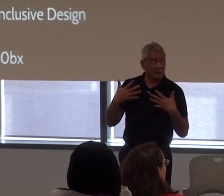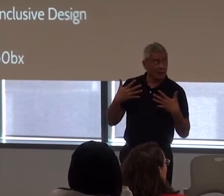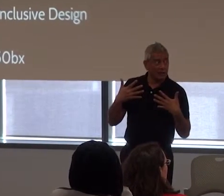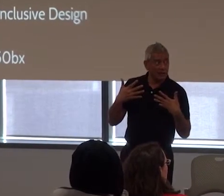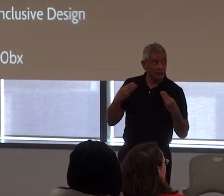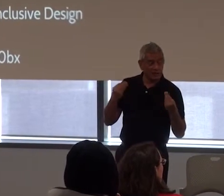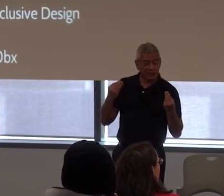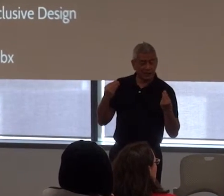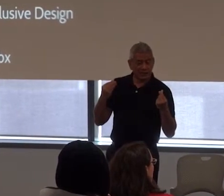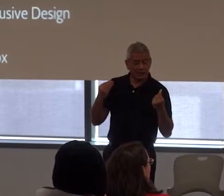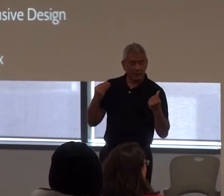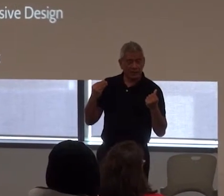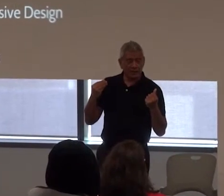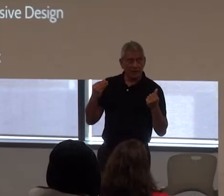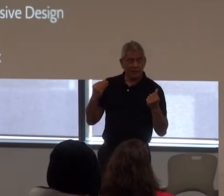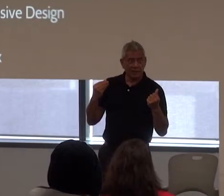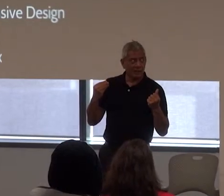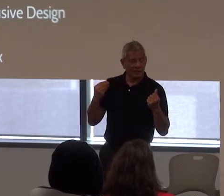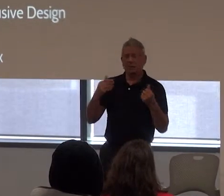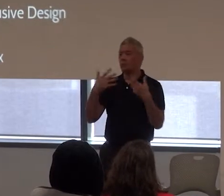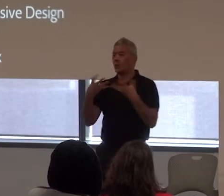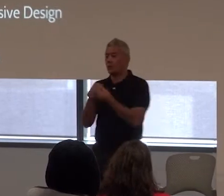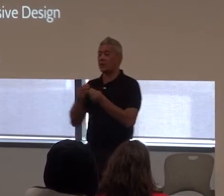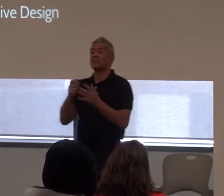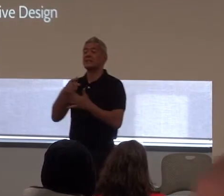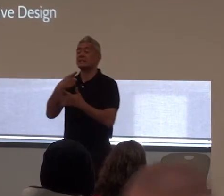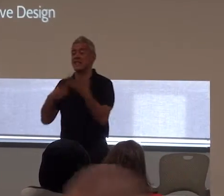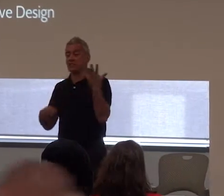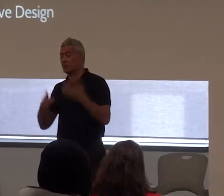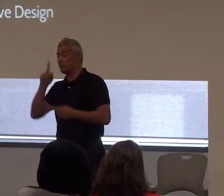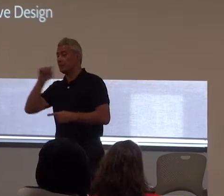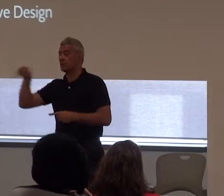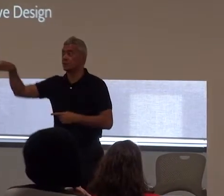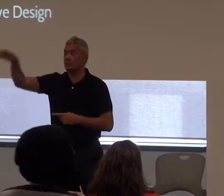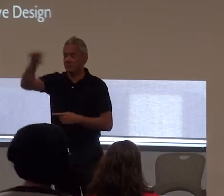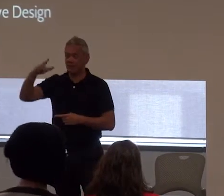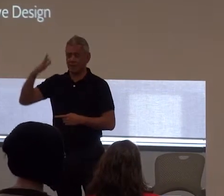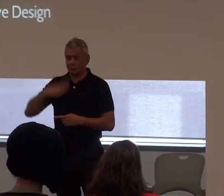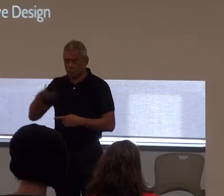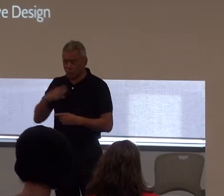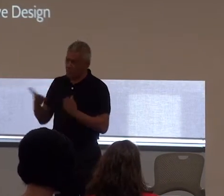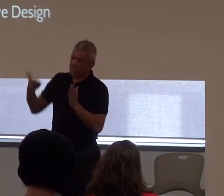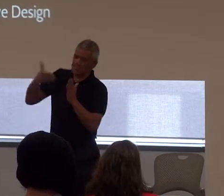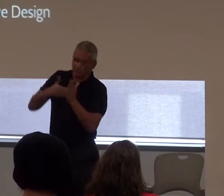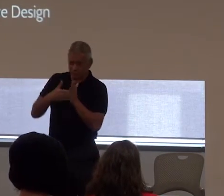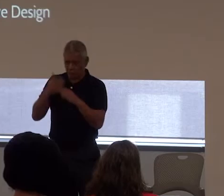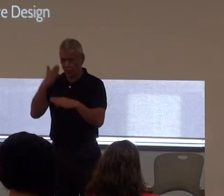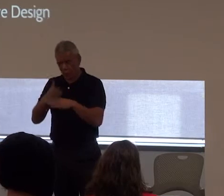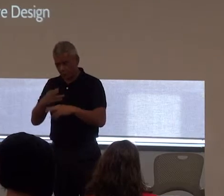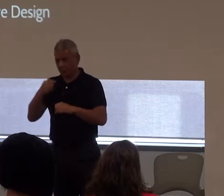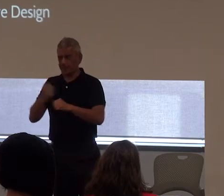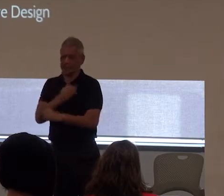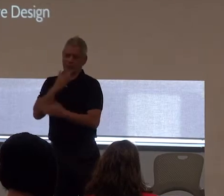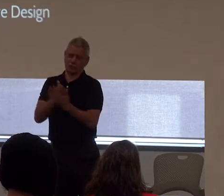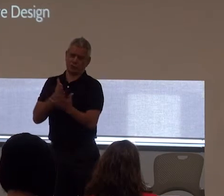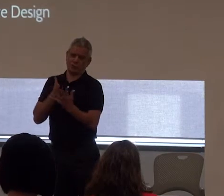what are the statistics of people with a disability that would require the extra potential work that would go into